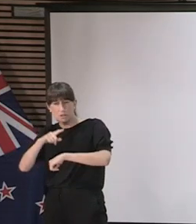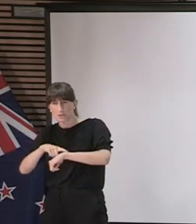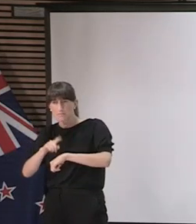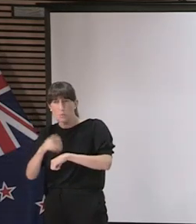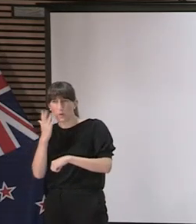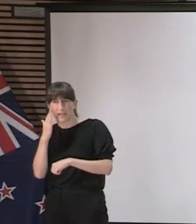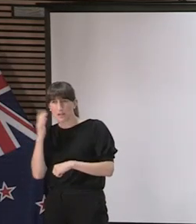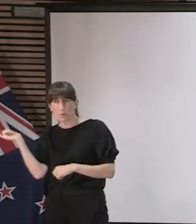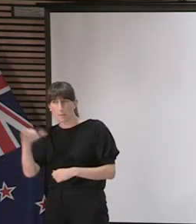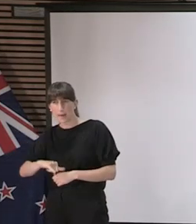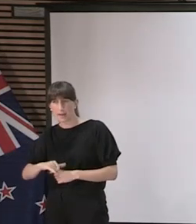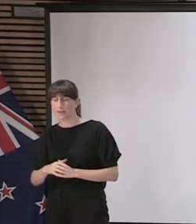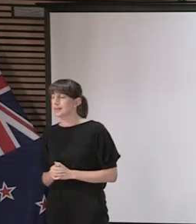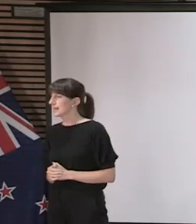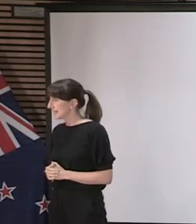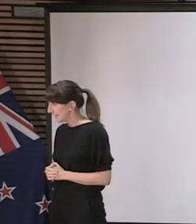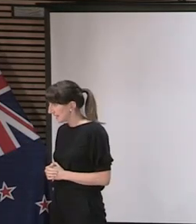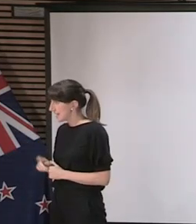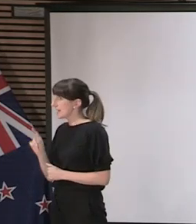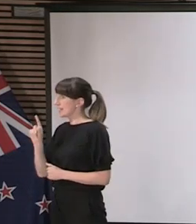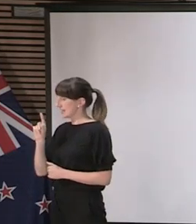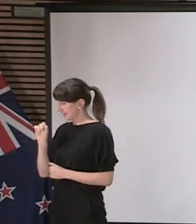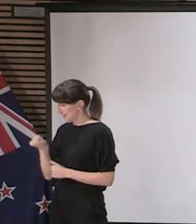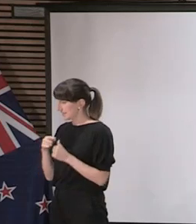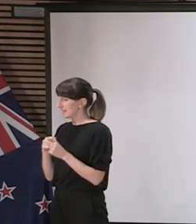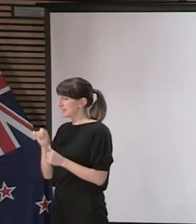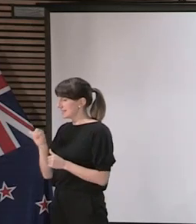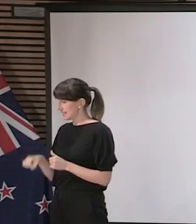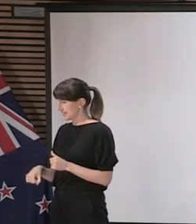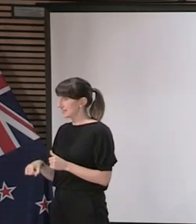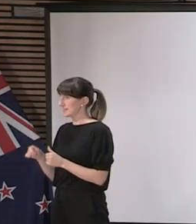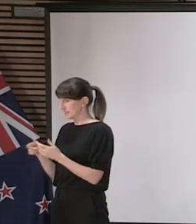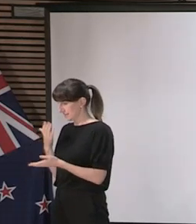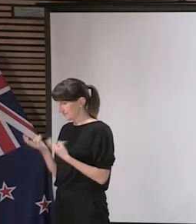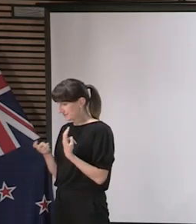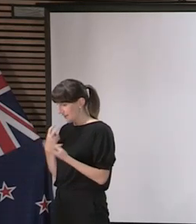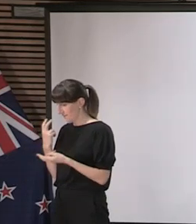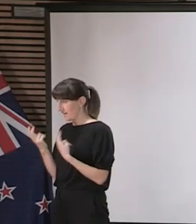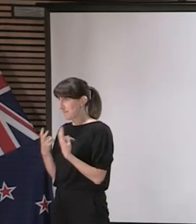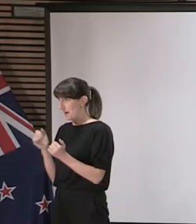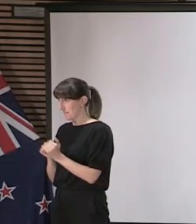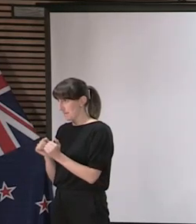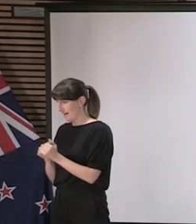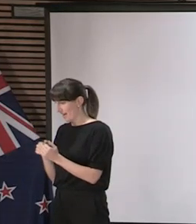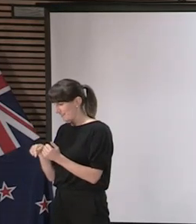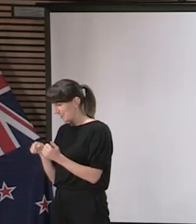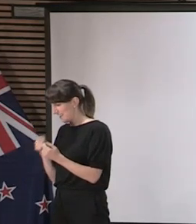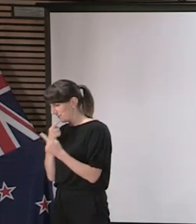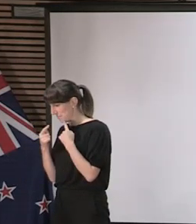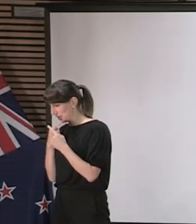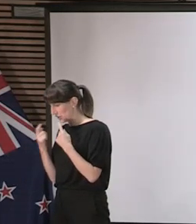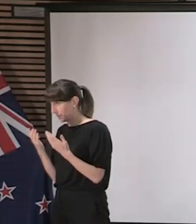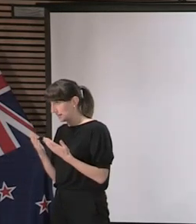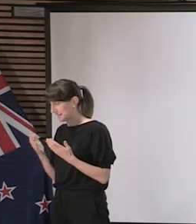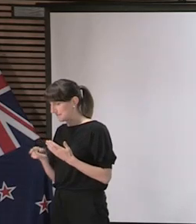I can give that to you. I got some dates before I came down here. I just have to find the right piece of paper that's got the exact